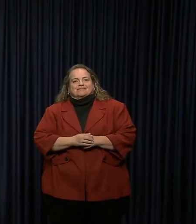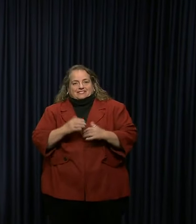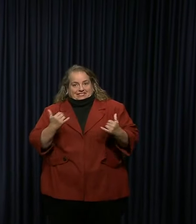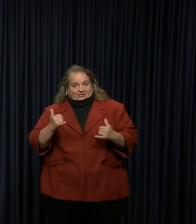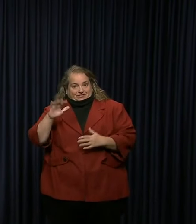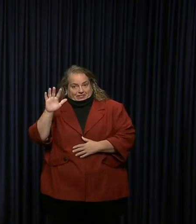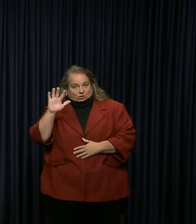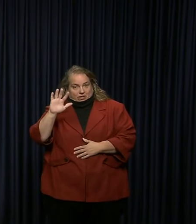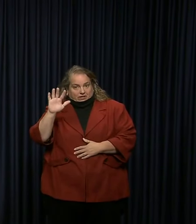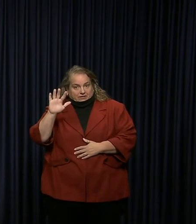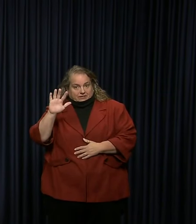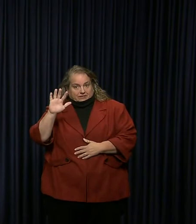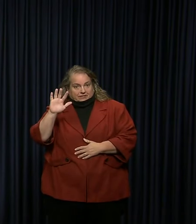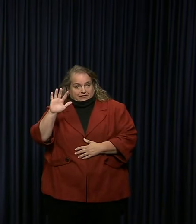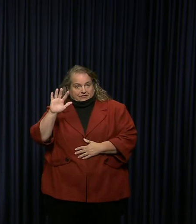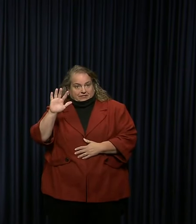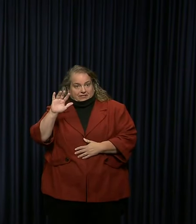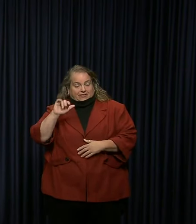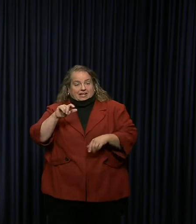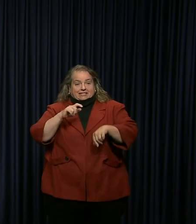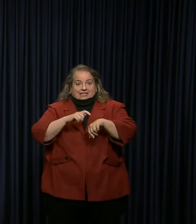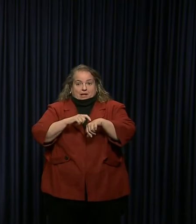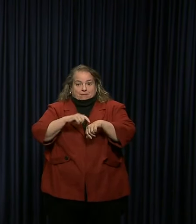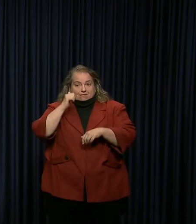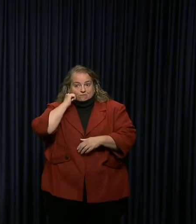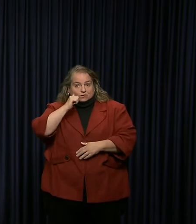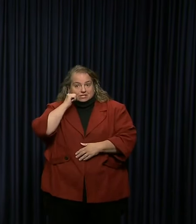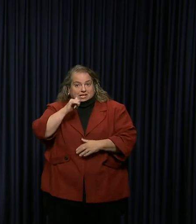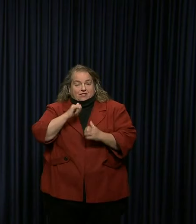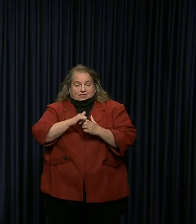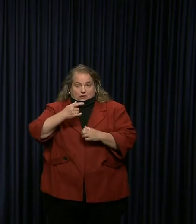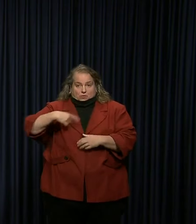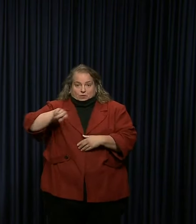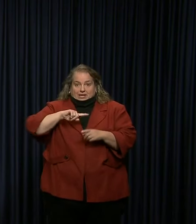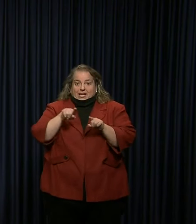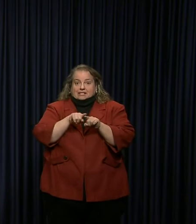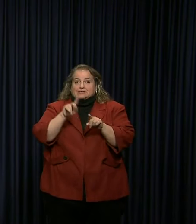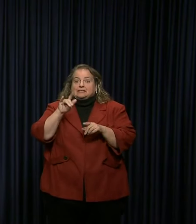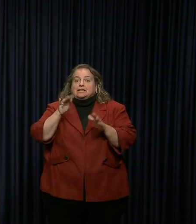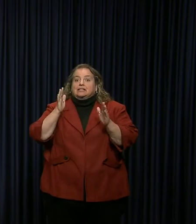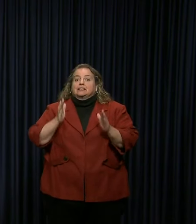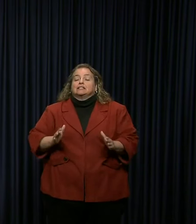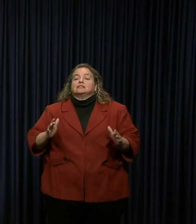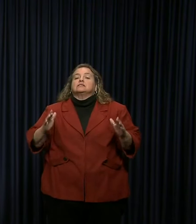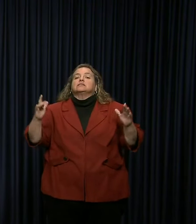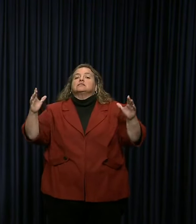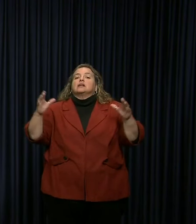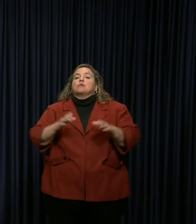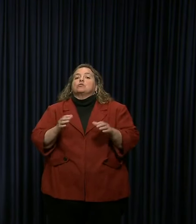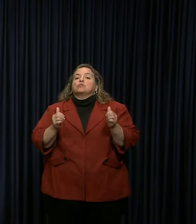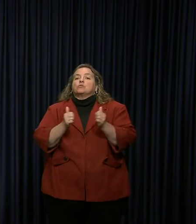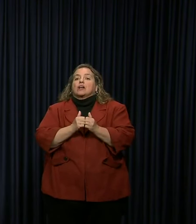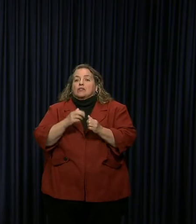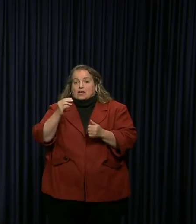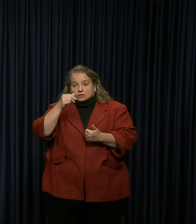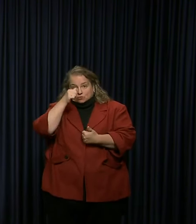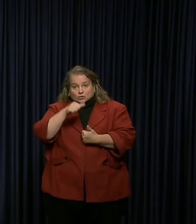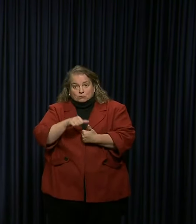It's 5 o'clock, that time every day that we as Kentuckians come together and